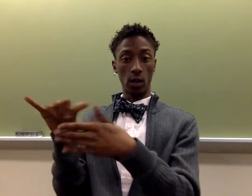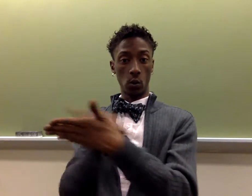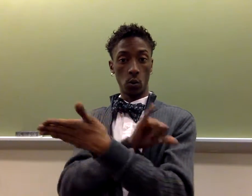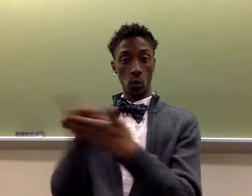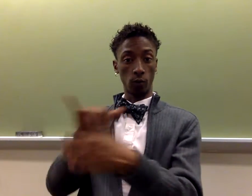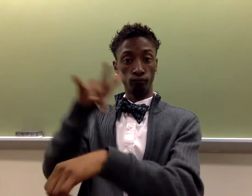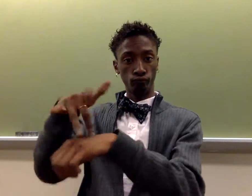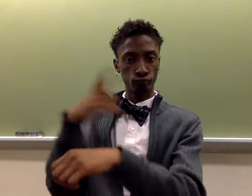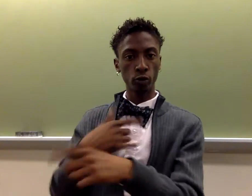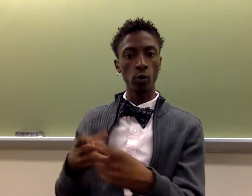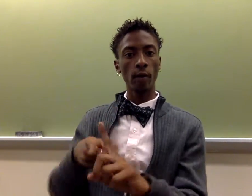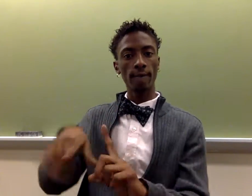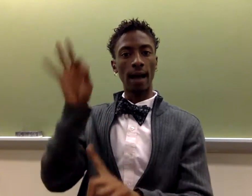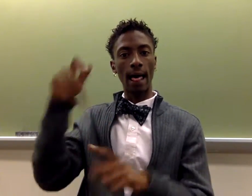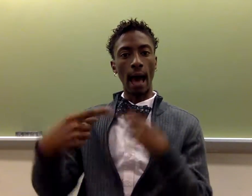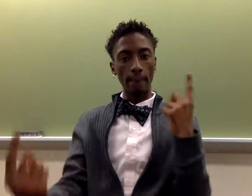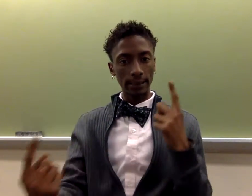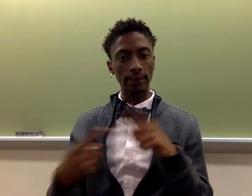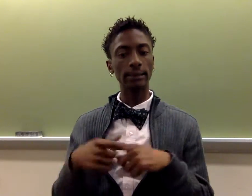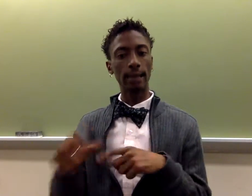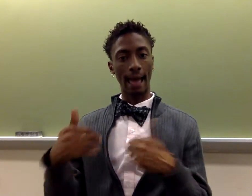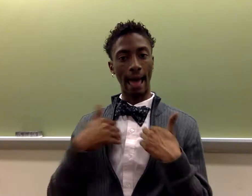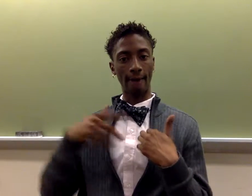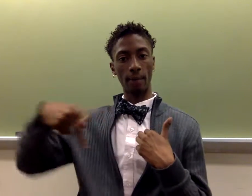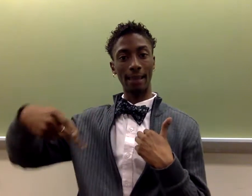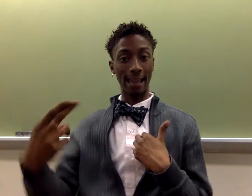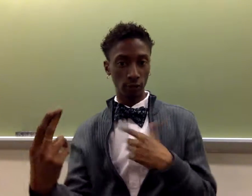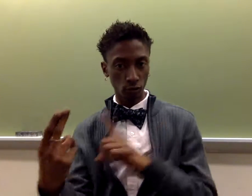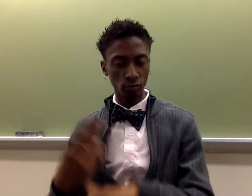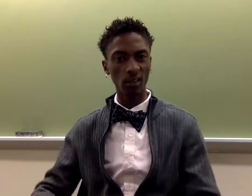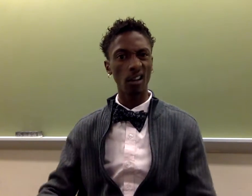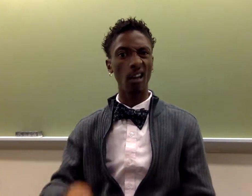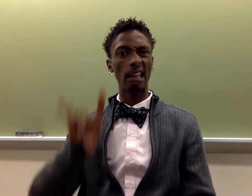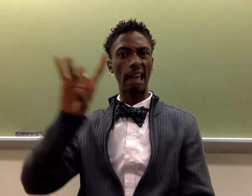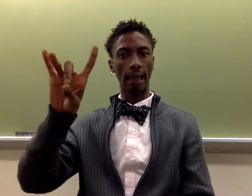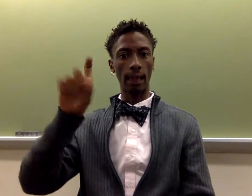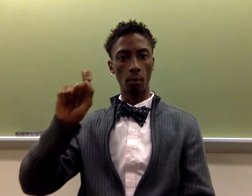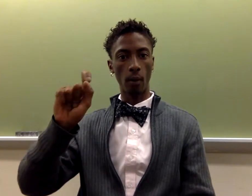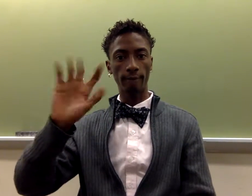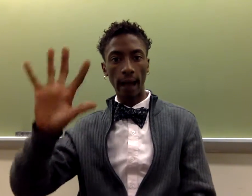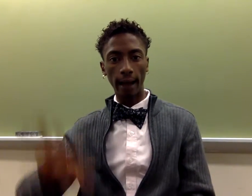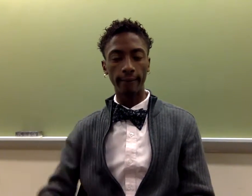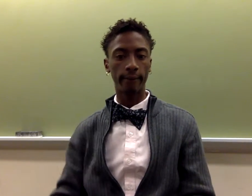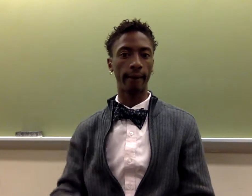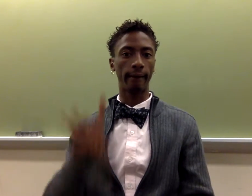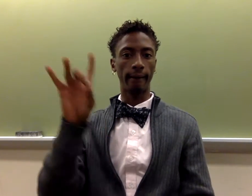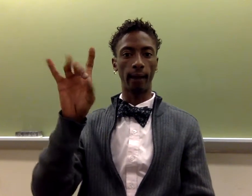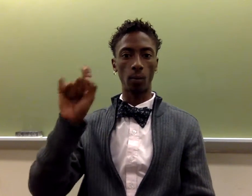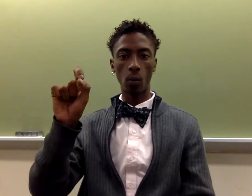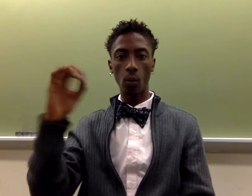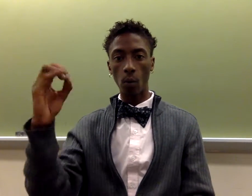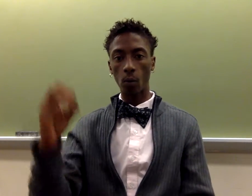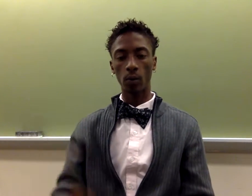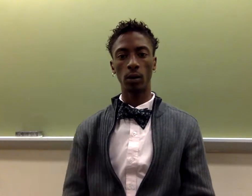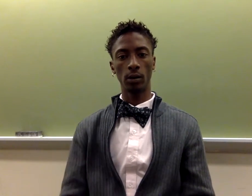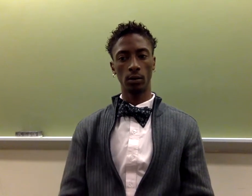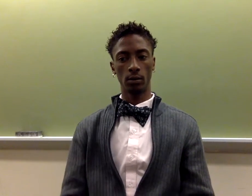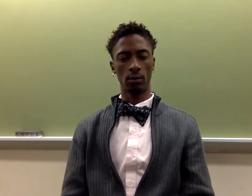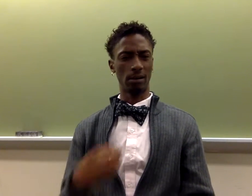opposite. There we have pHs at 8.5, 8.0. I said, wow,